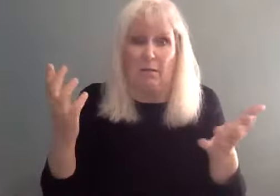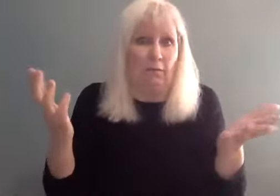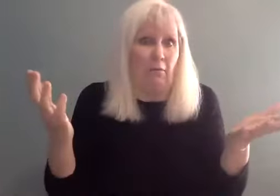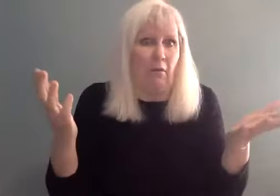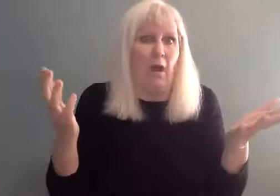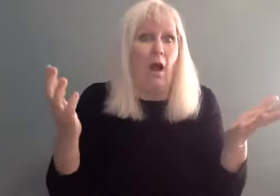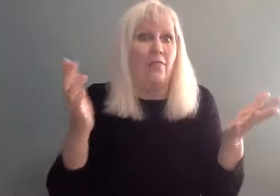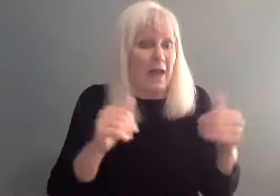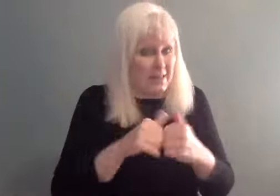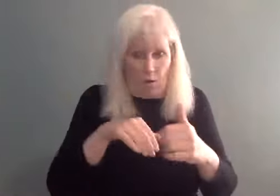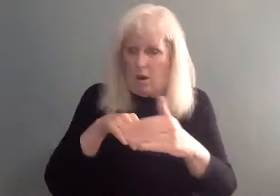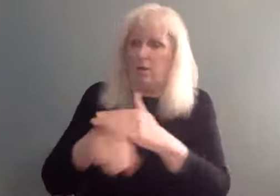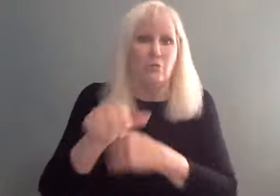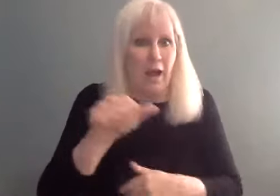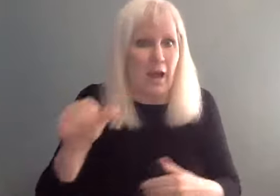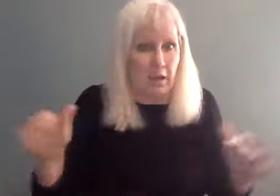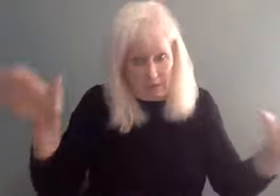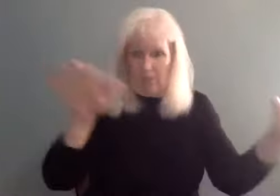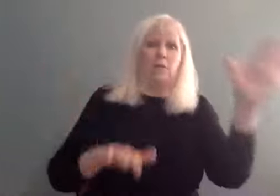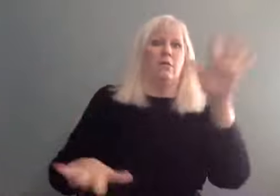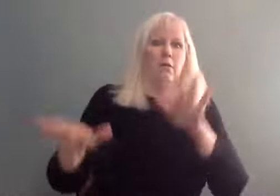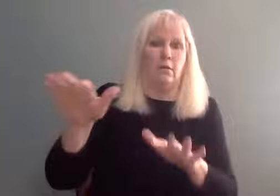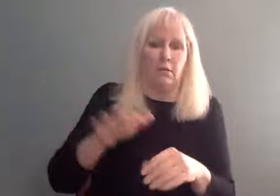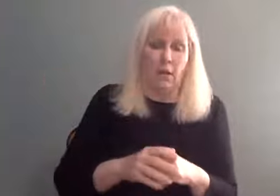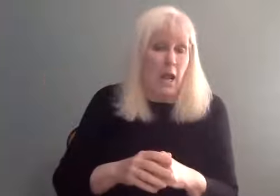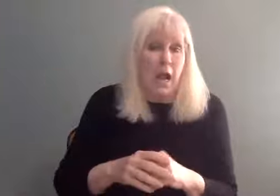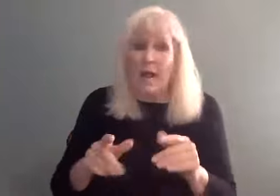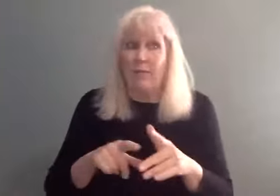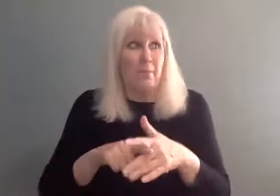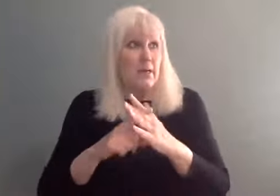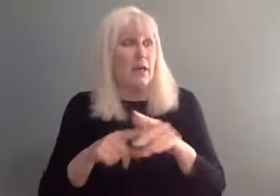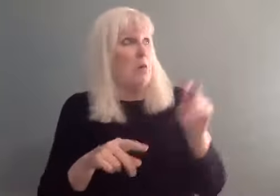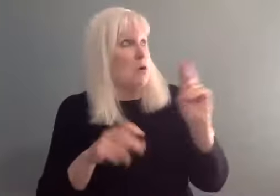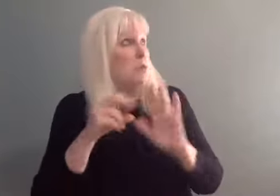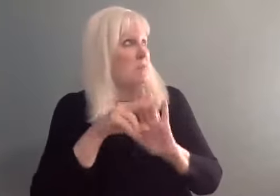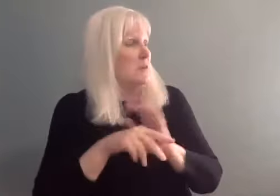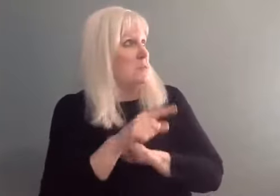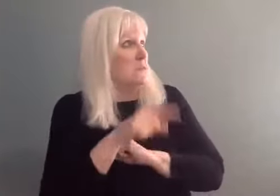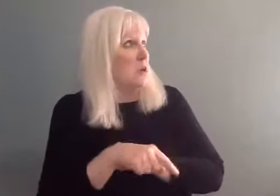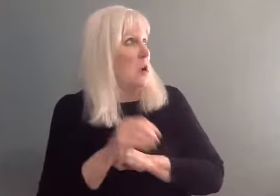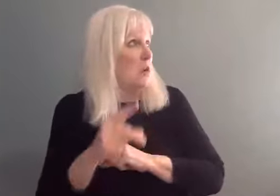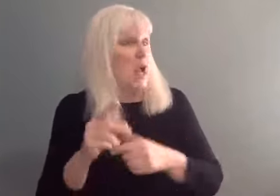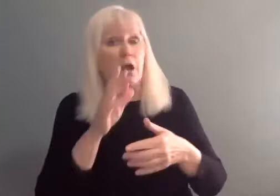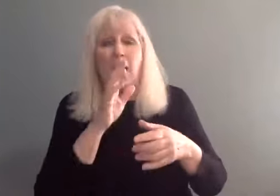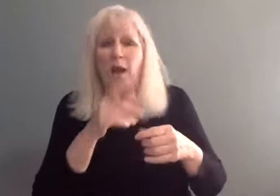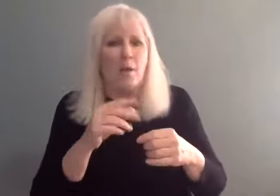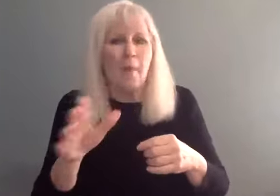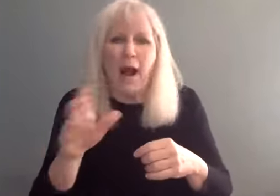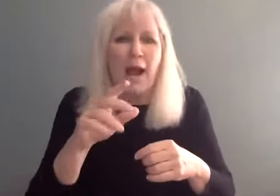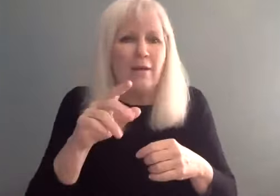I really, the steps were very simple for me in the beginning. She just said, okay, that's good enough. Let's move on. Okay, that's good enough and move on. But the fourth